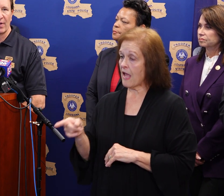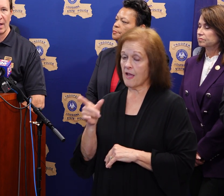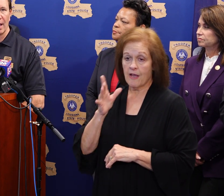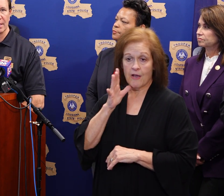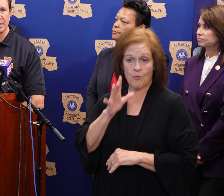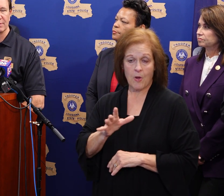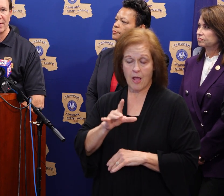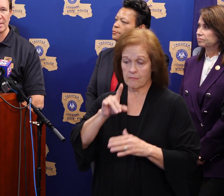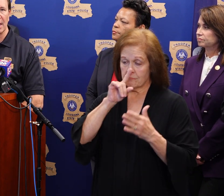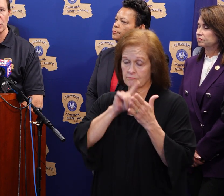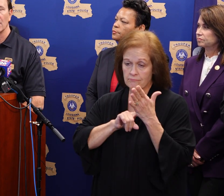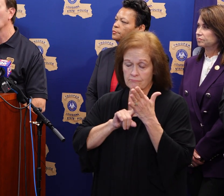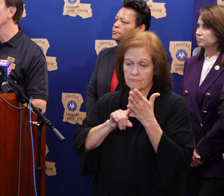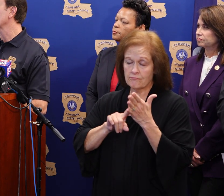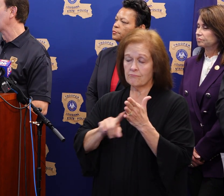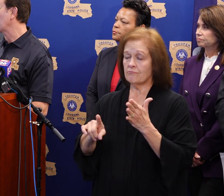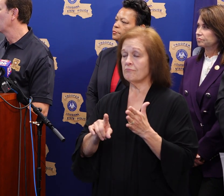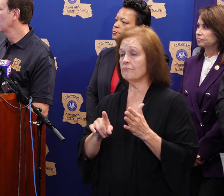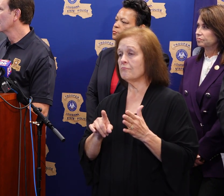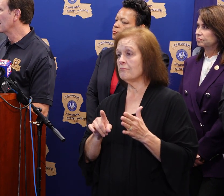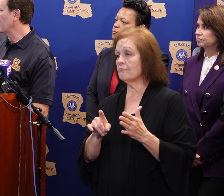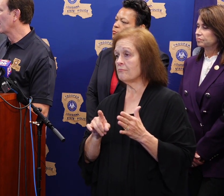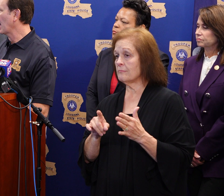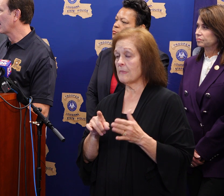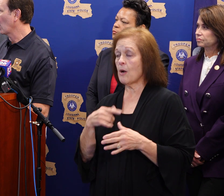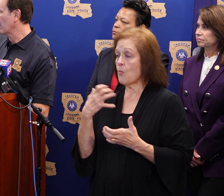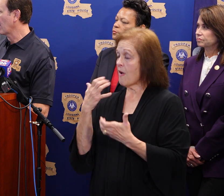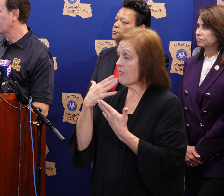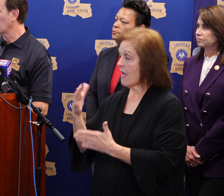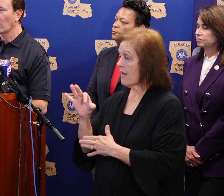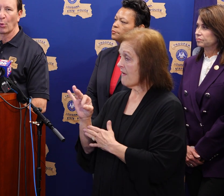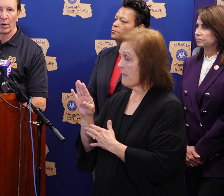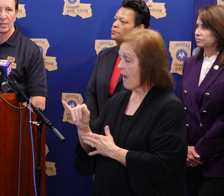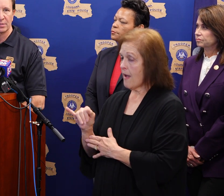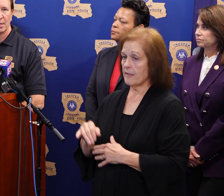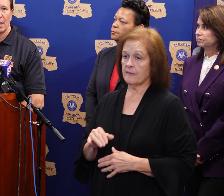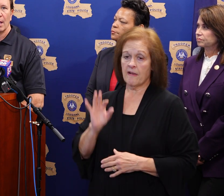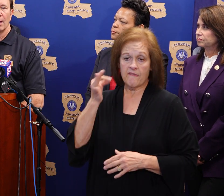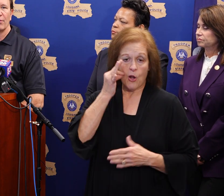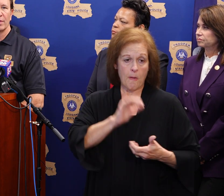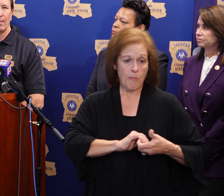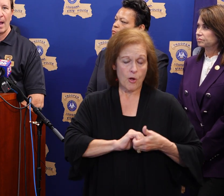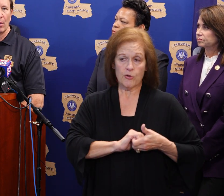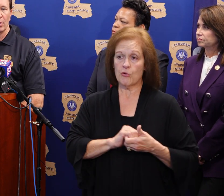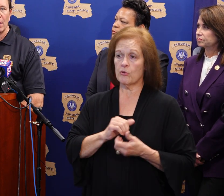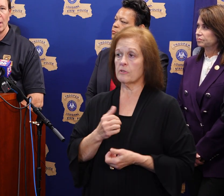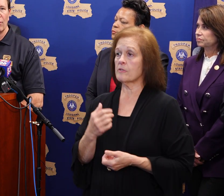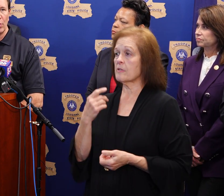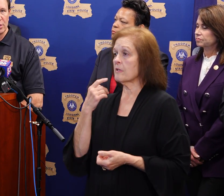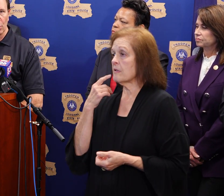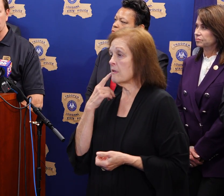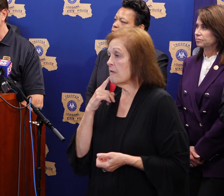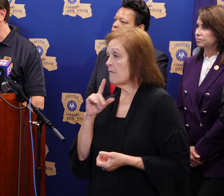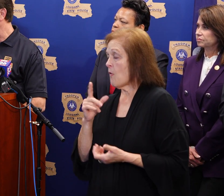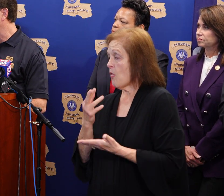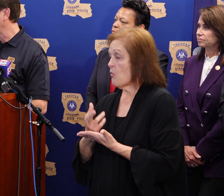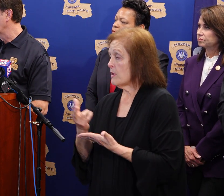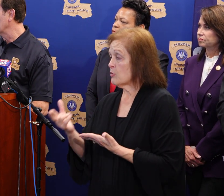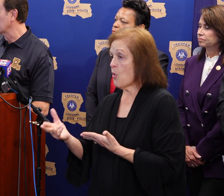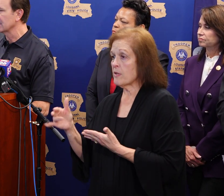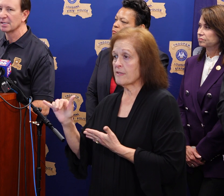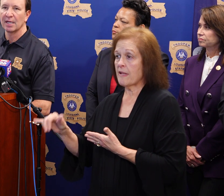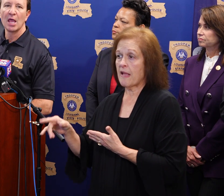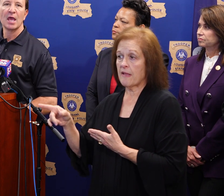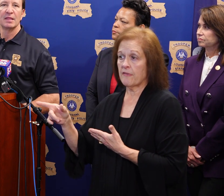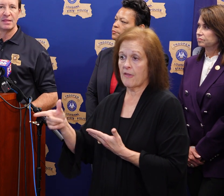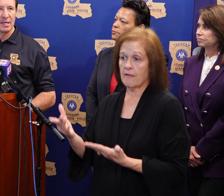and to finalize this investigation. I want to thank the FBI and all of our federal partners for the amount of resources they have poured